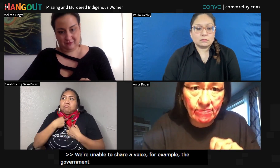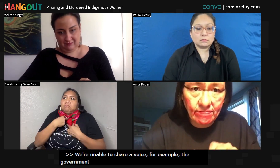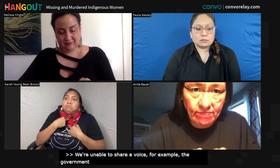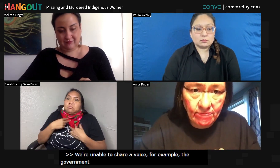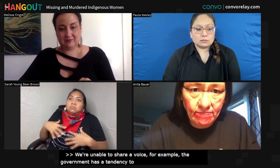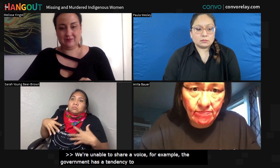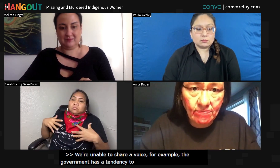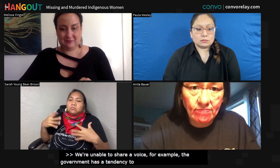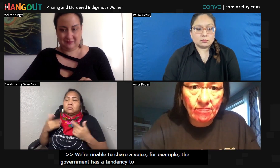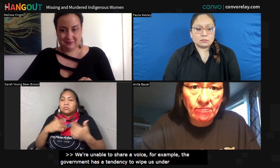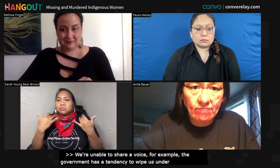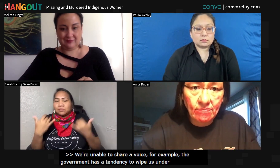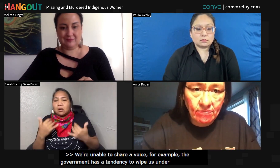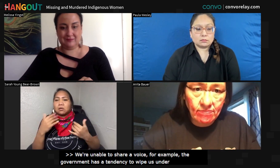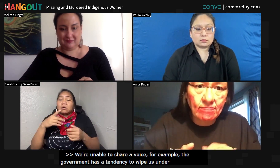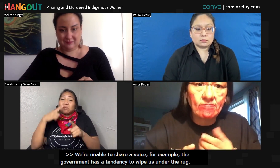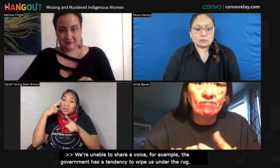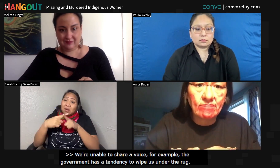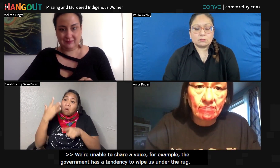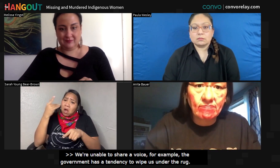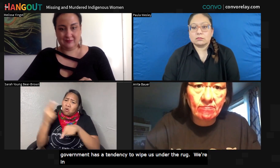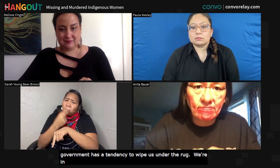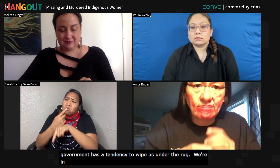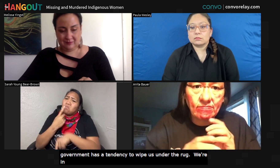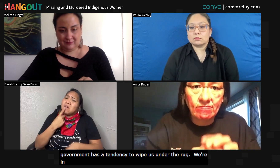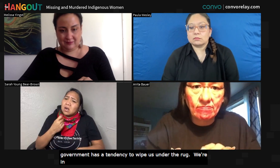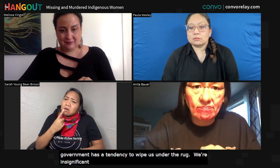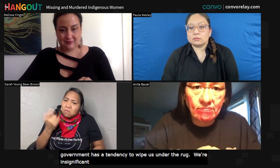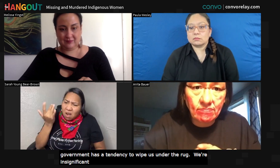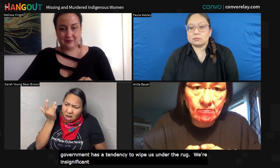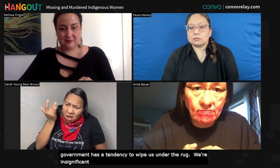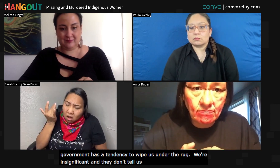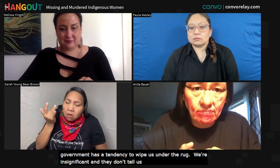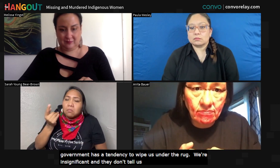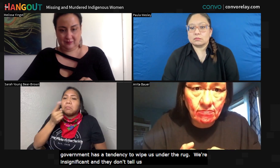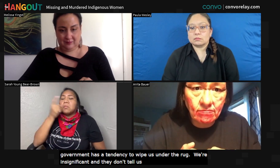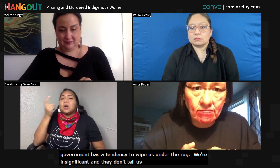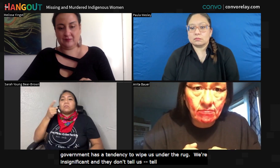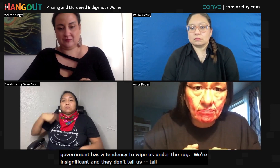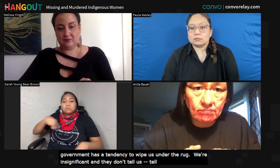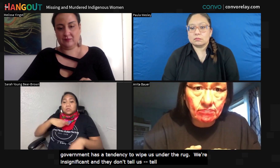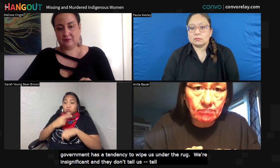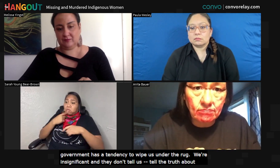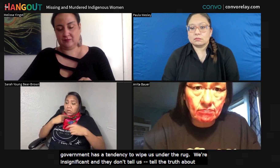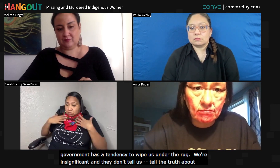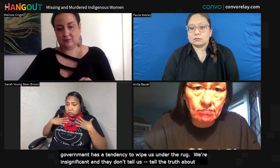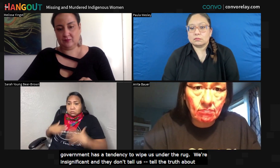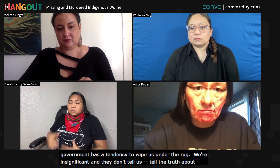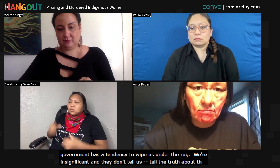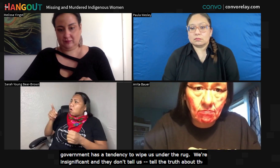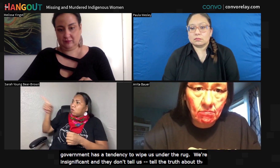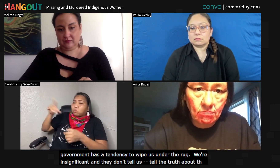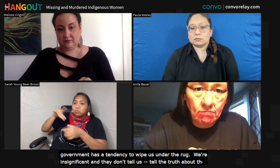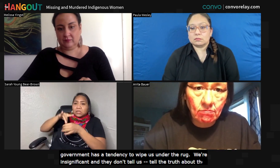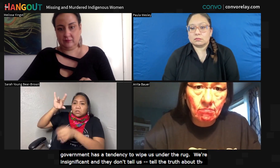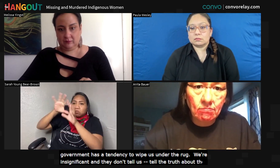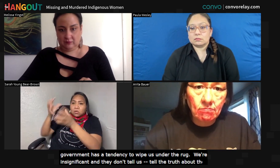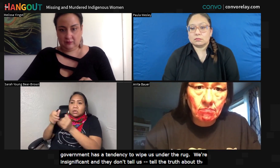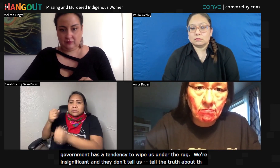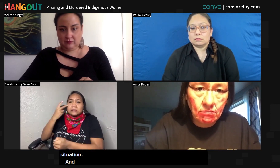and they don't tell the truth about the situation. And we use red for the purpose of,